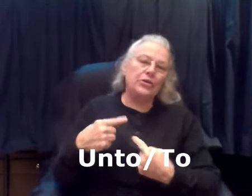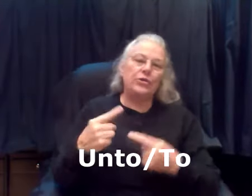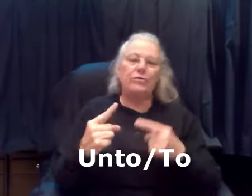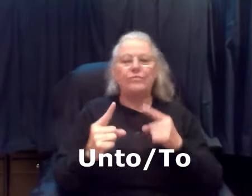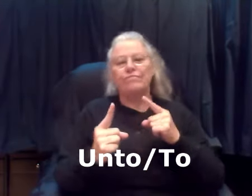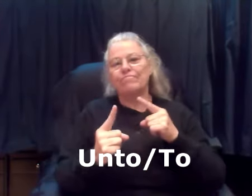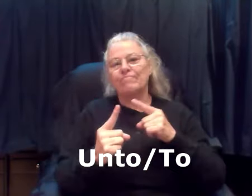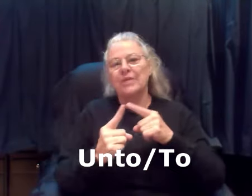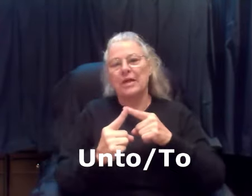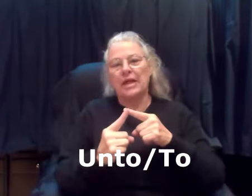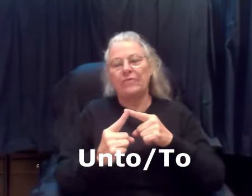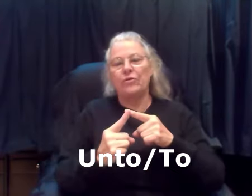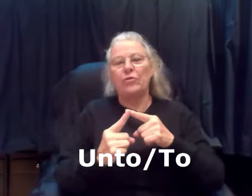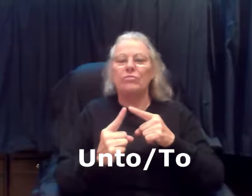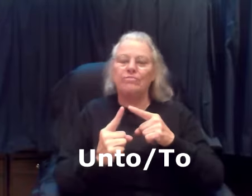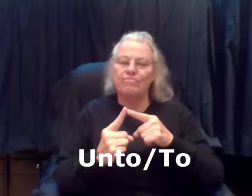Unto, if you